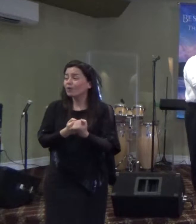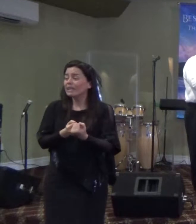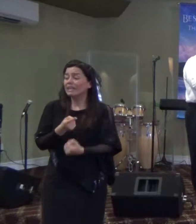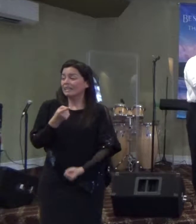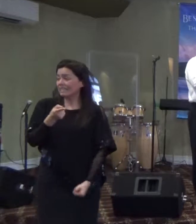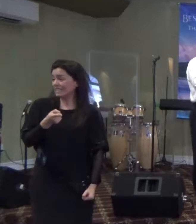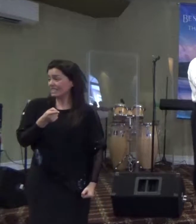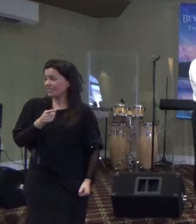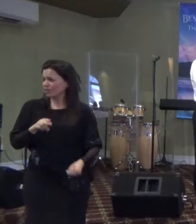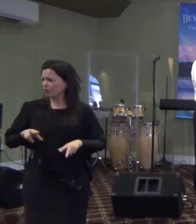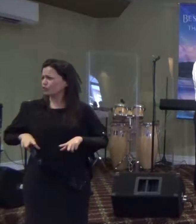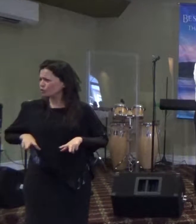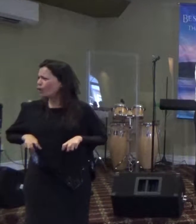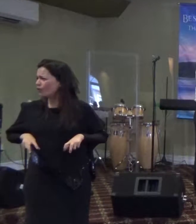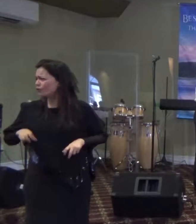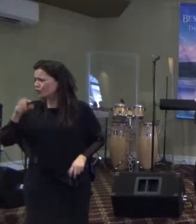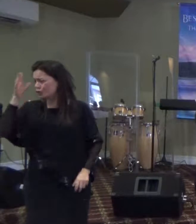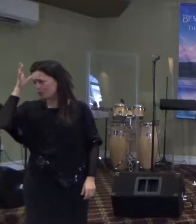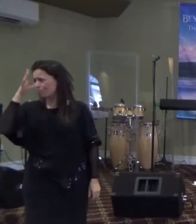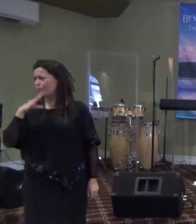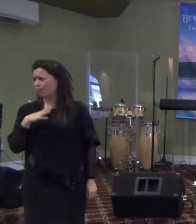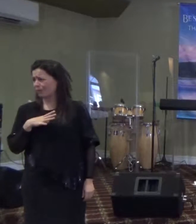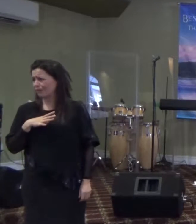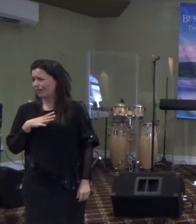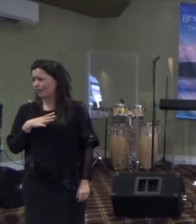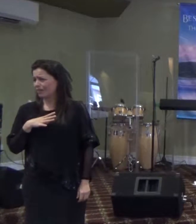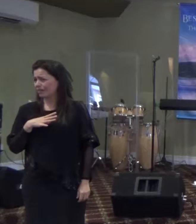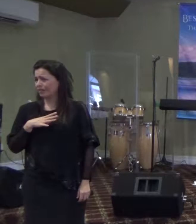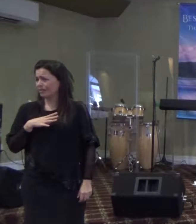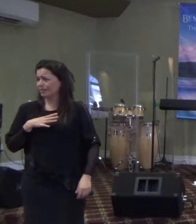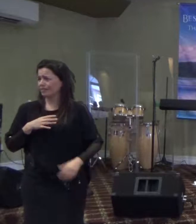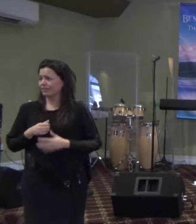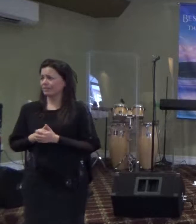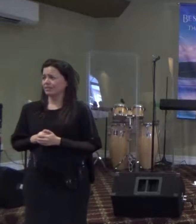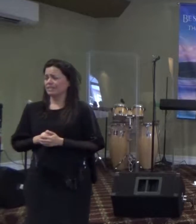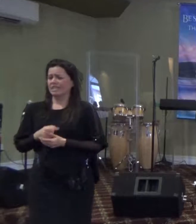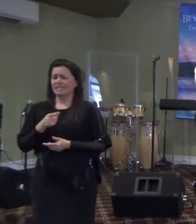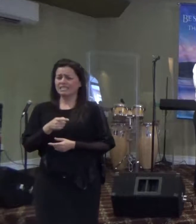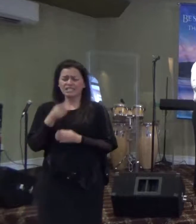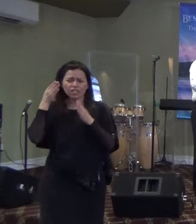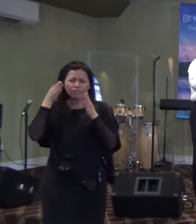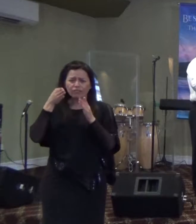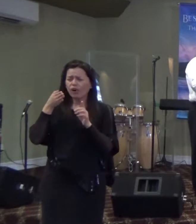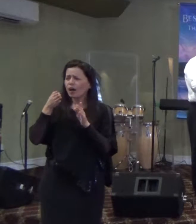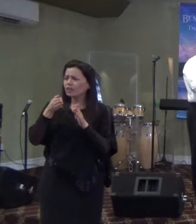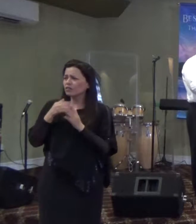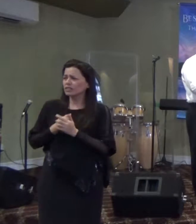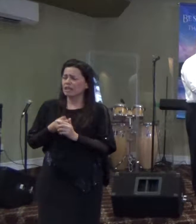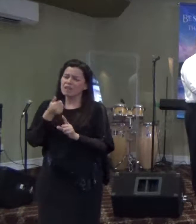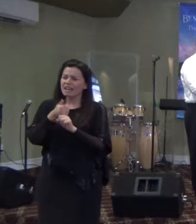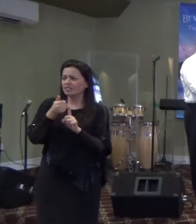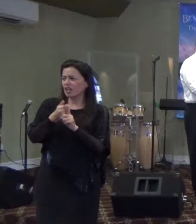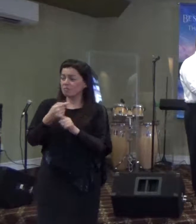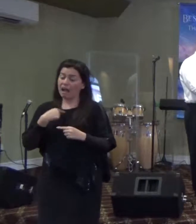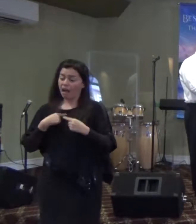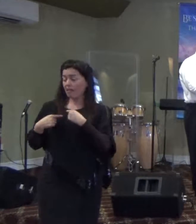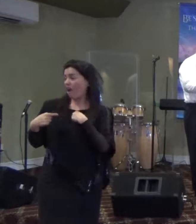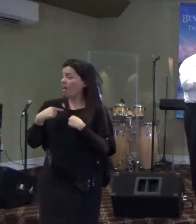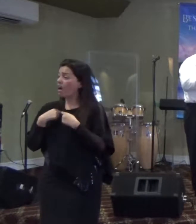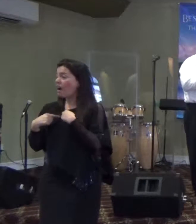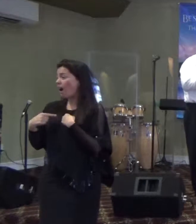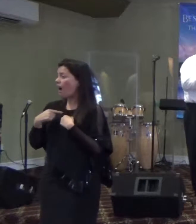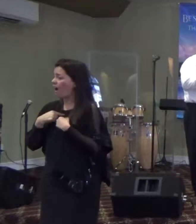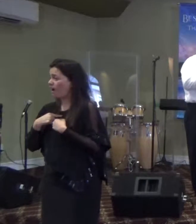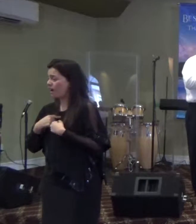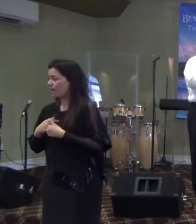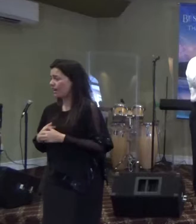egocentric, es solamente Is donde only él está obteniendo where placer he's obtaining pleasure de lo que